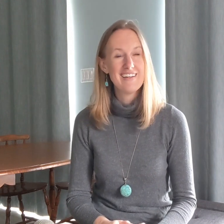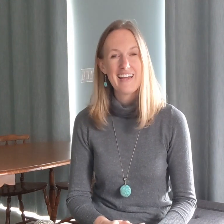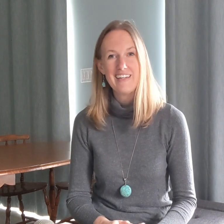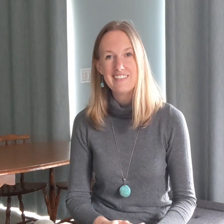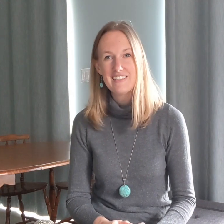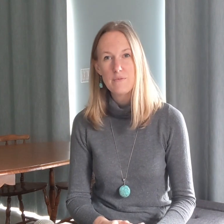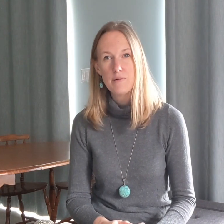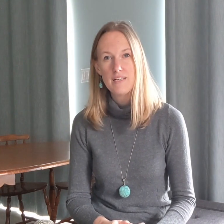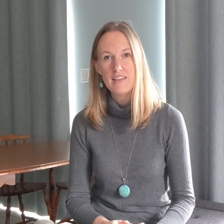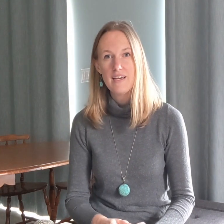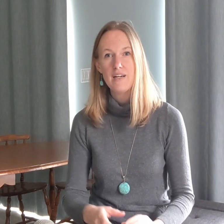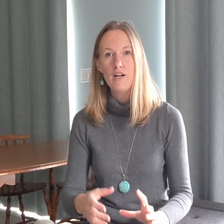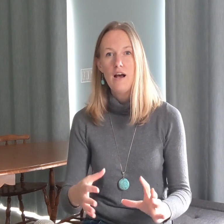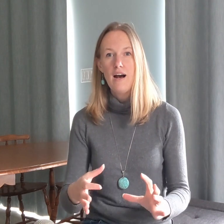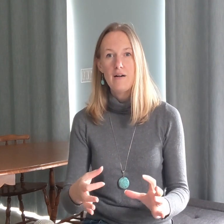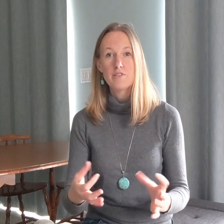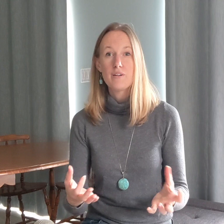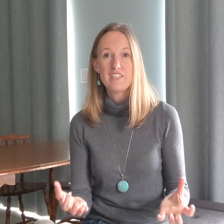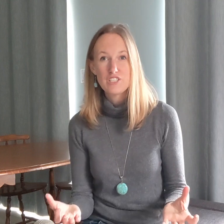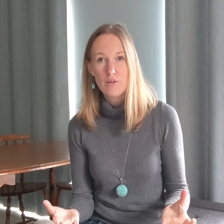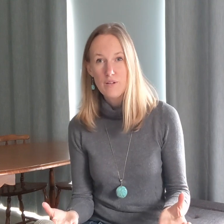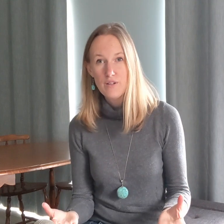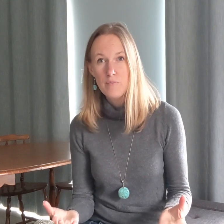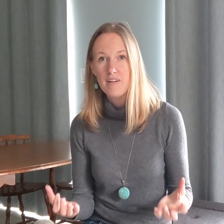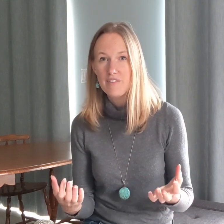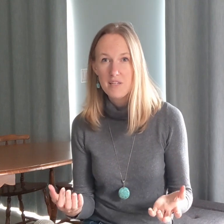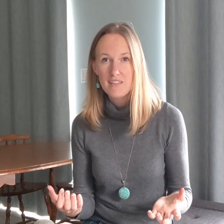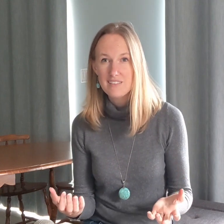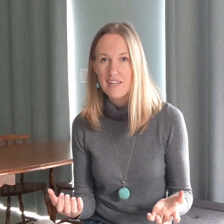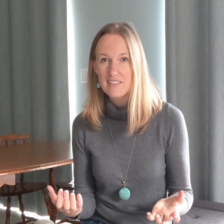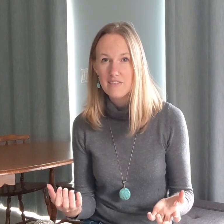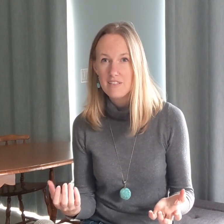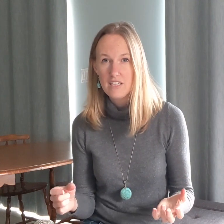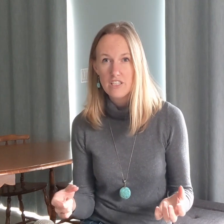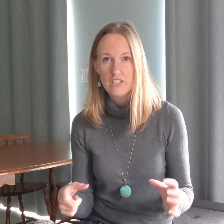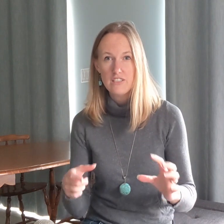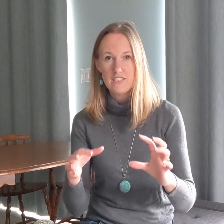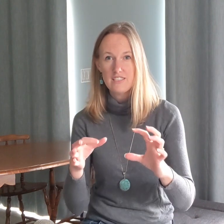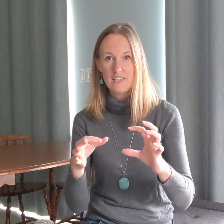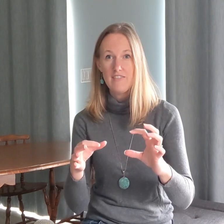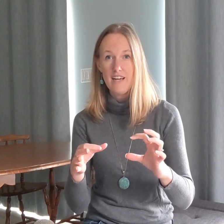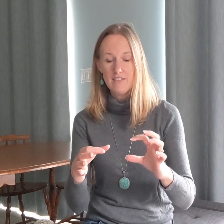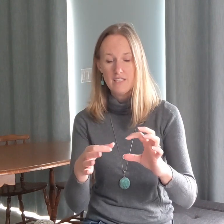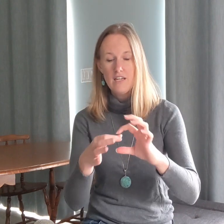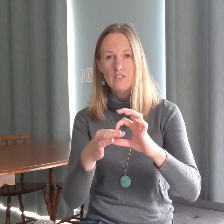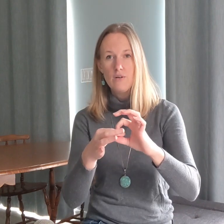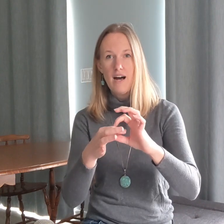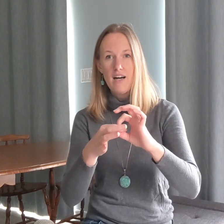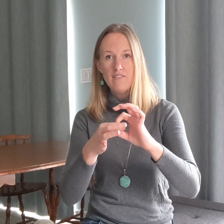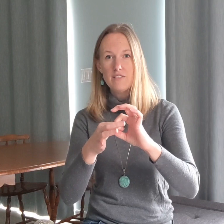occasionally put it in there so I'm gonna show you but for beginner signers I'd really encourage you just to leave it out. So of is